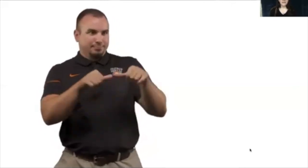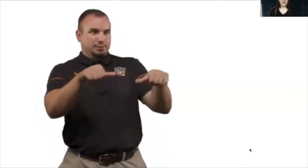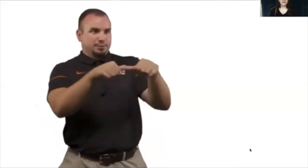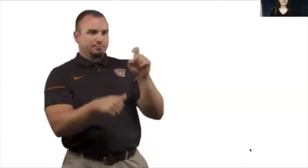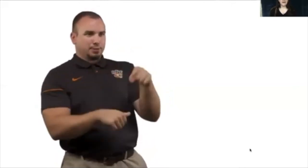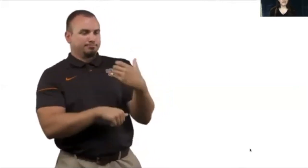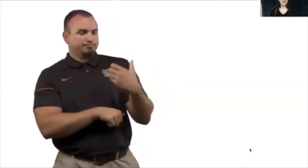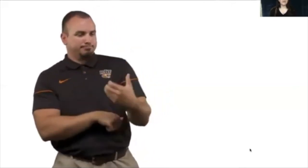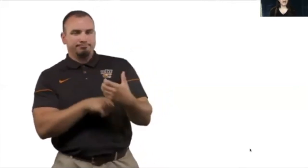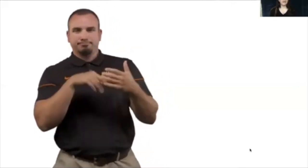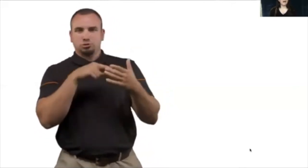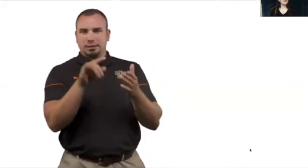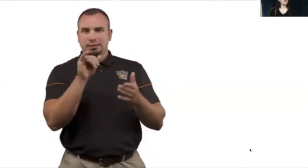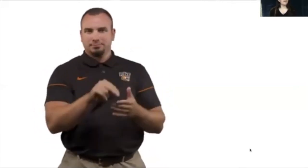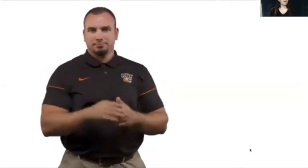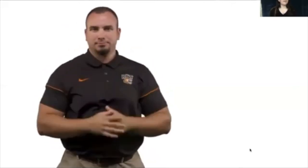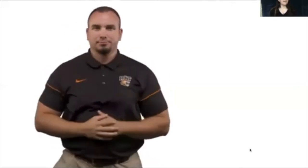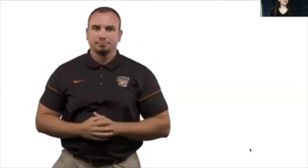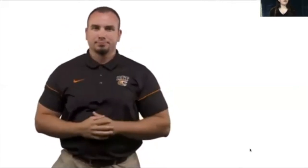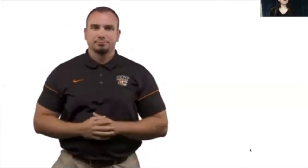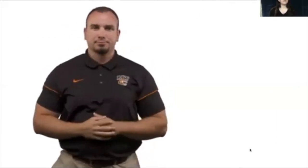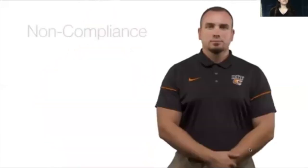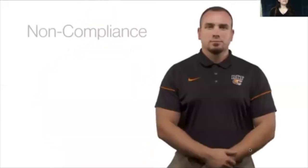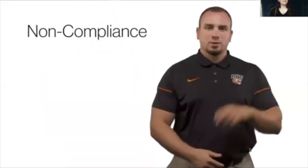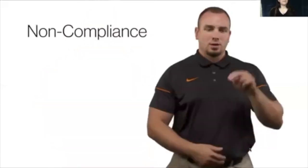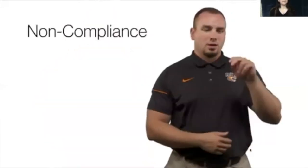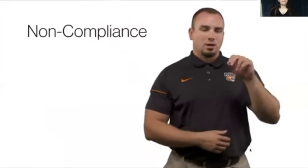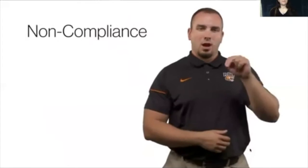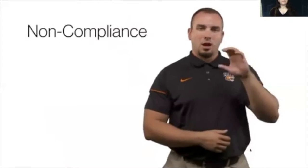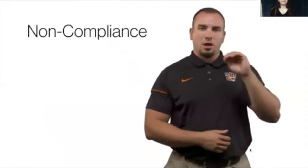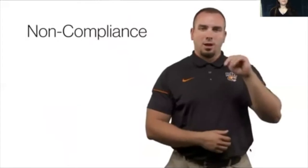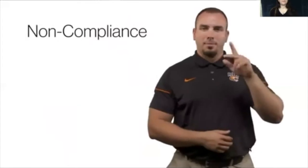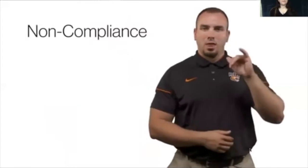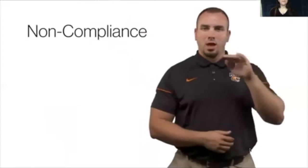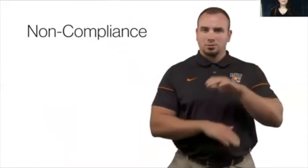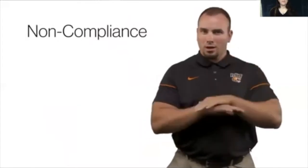single time that they come into an area with one of these QR codes.